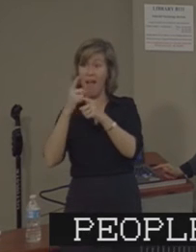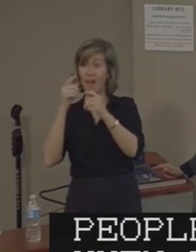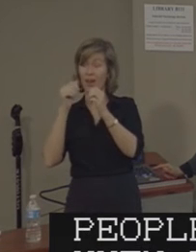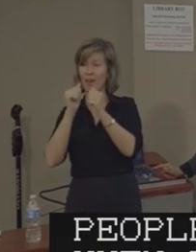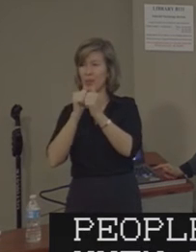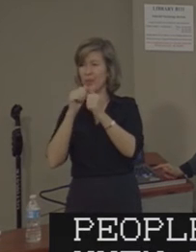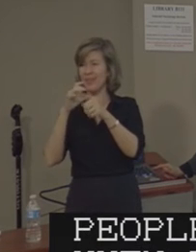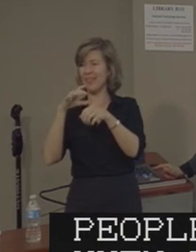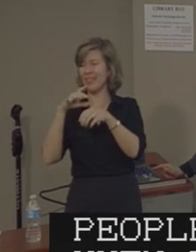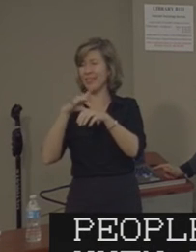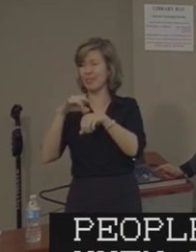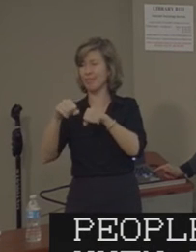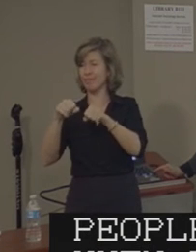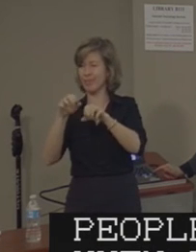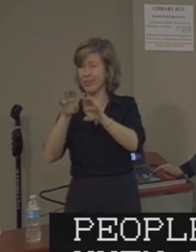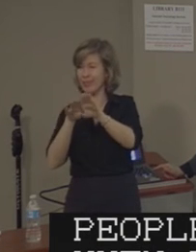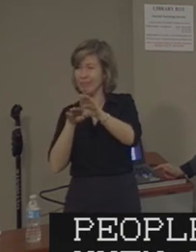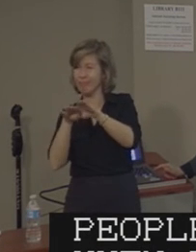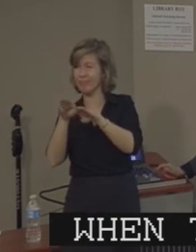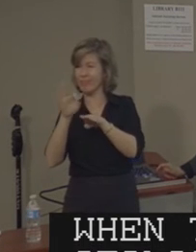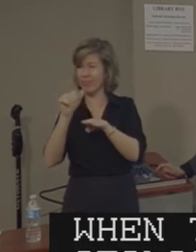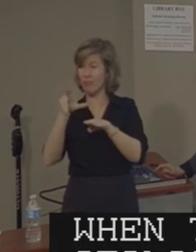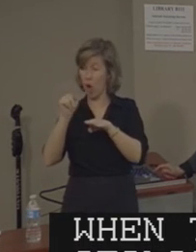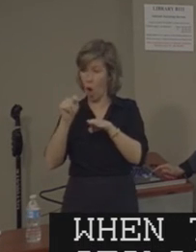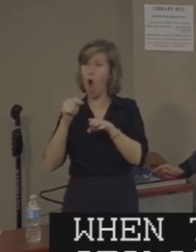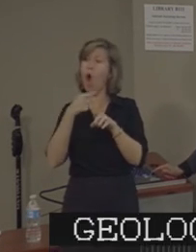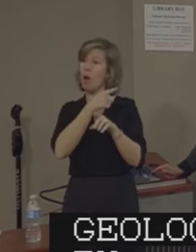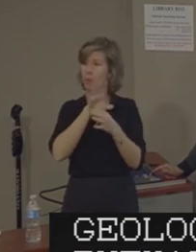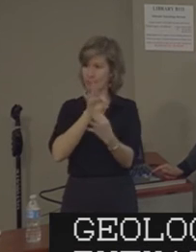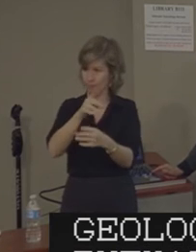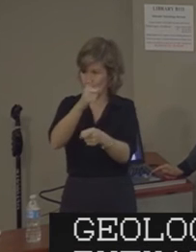what they're doing wrong and what they should change.